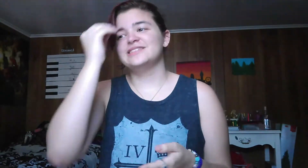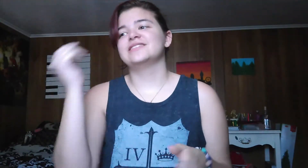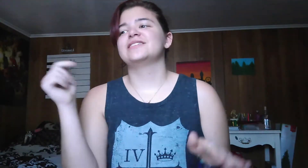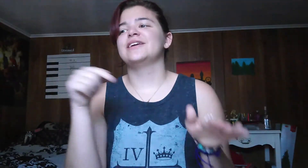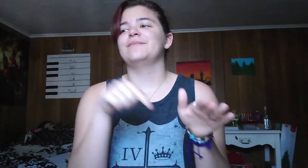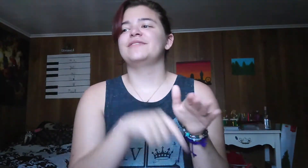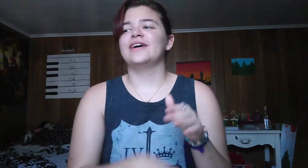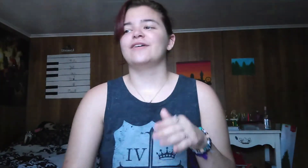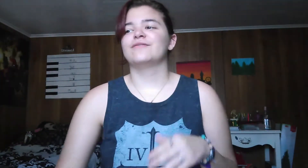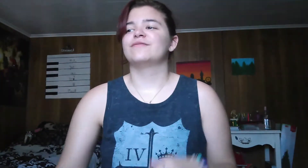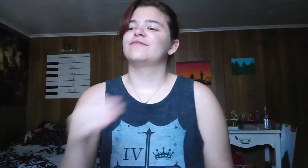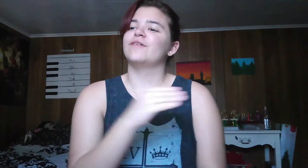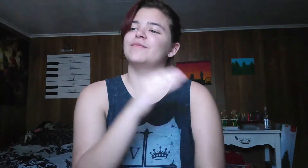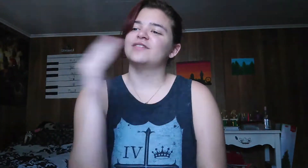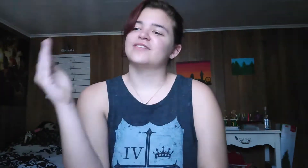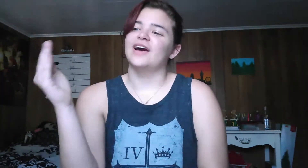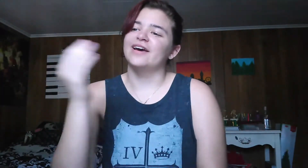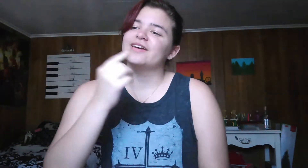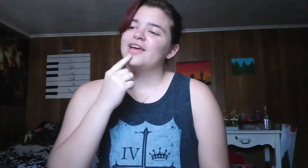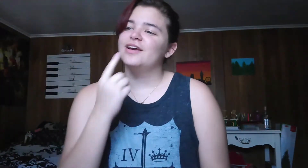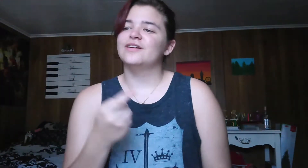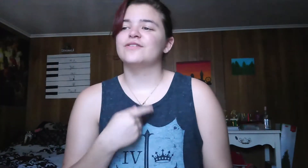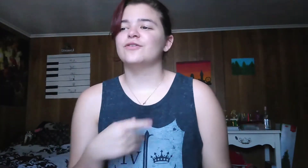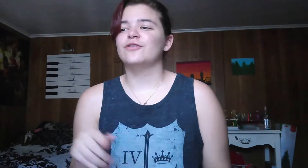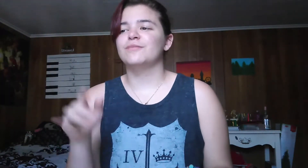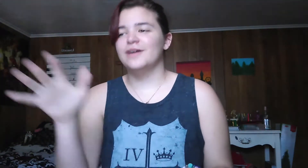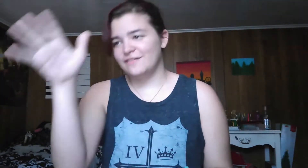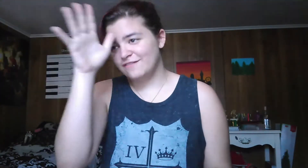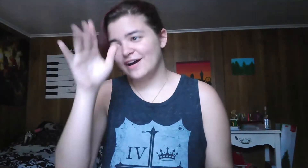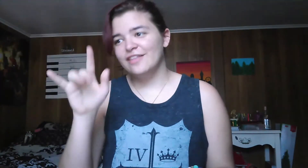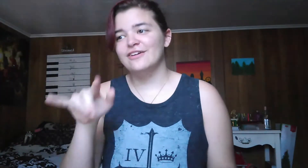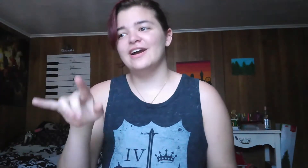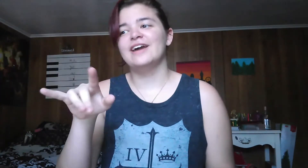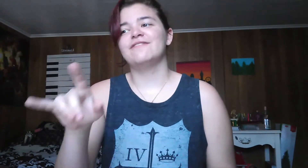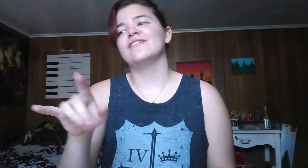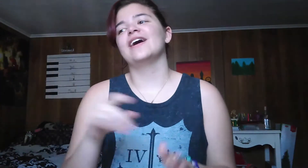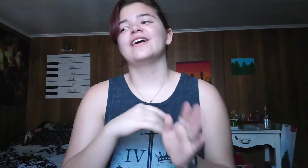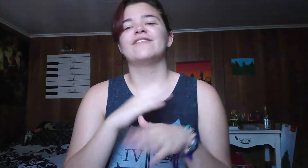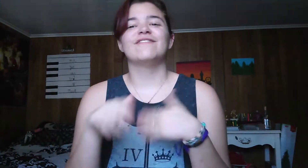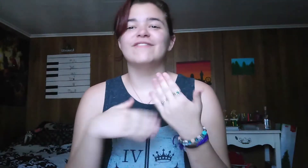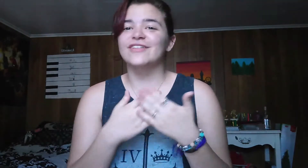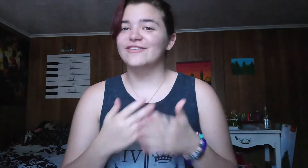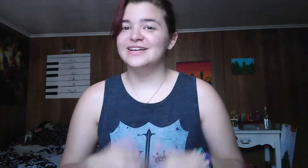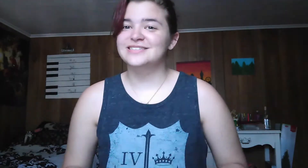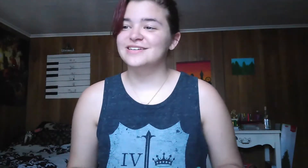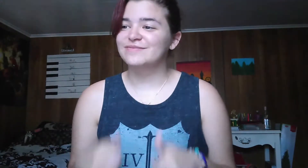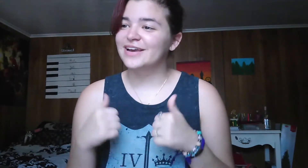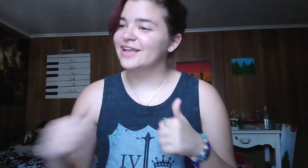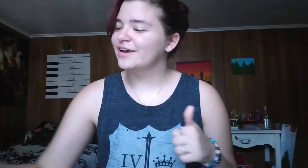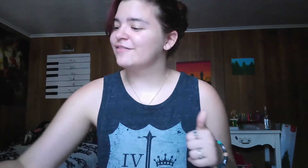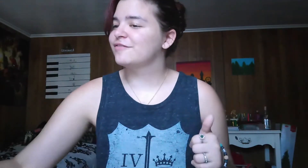lesson, came down from the sky, and told my father I'd fly for the rest of my life.